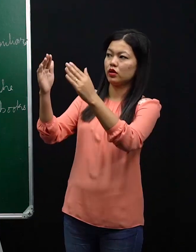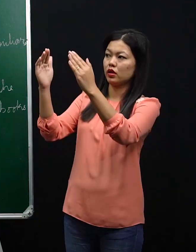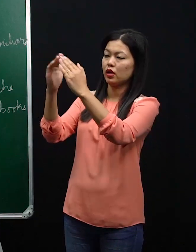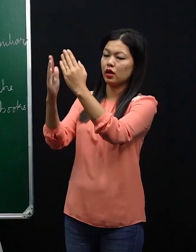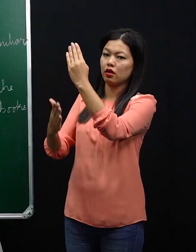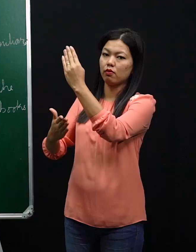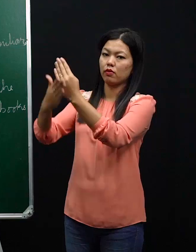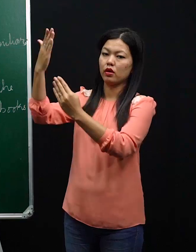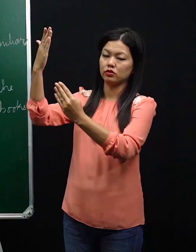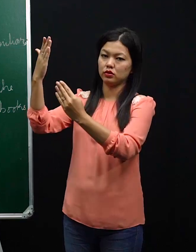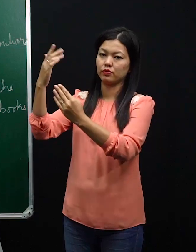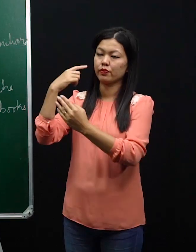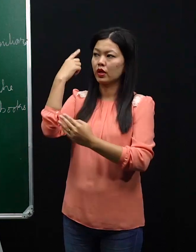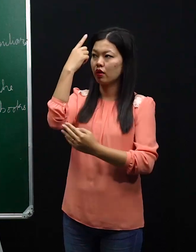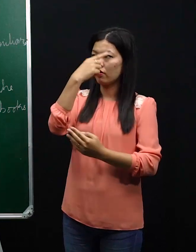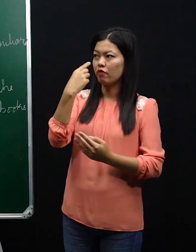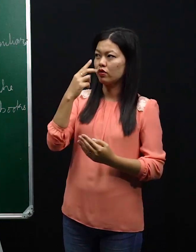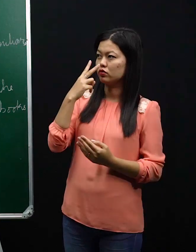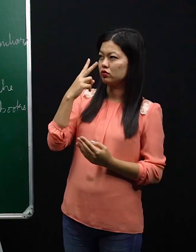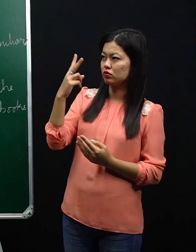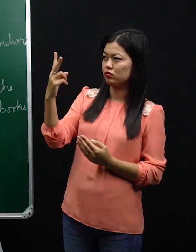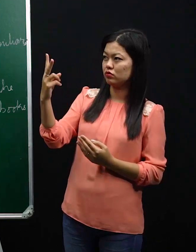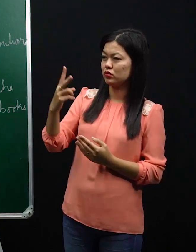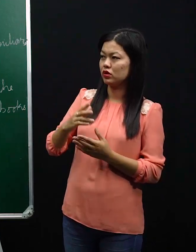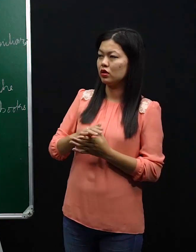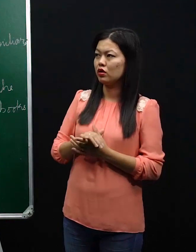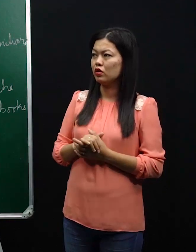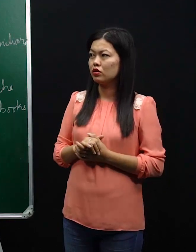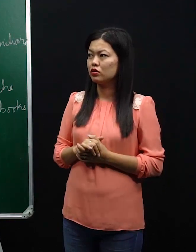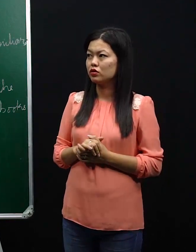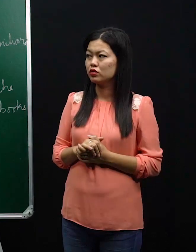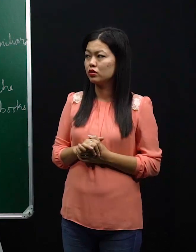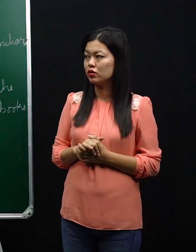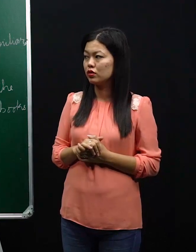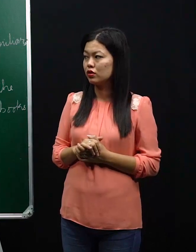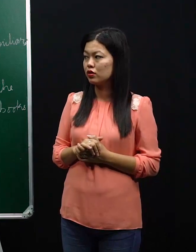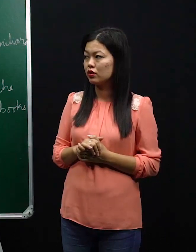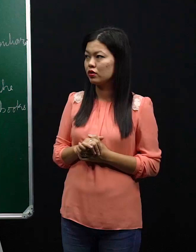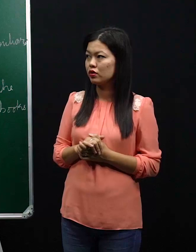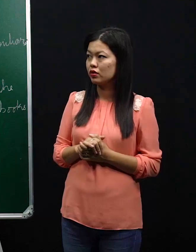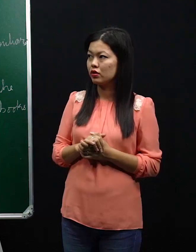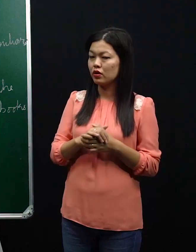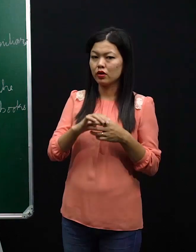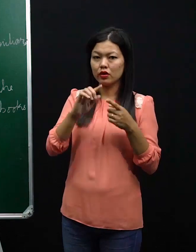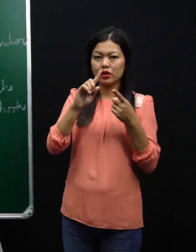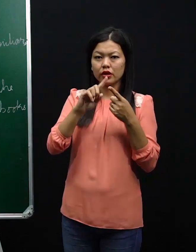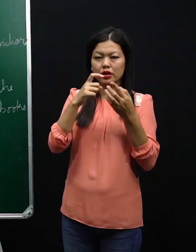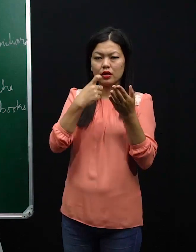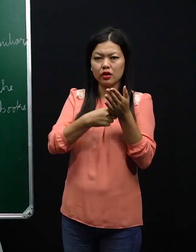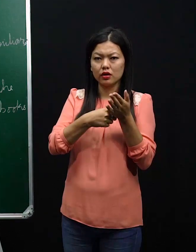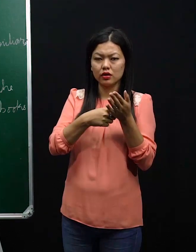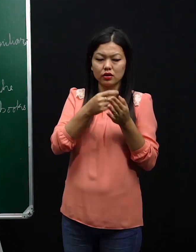Ernest found as if this man, the face on the mountain, was also leaning towards to listen to their